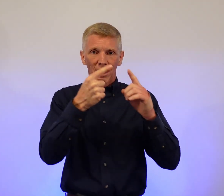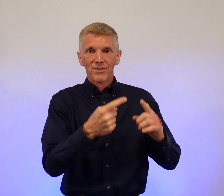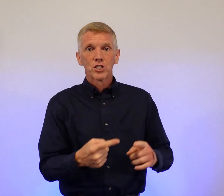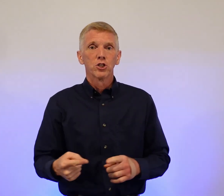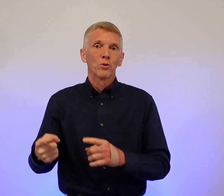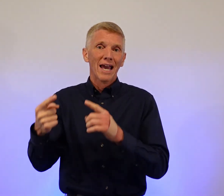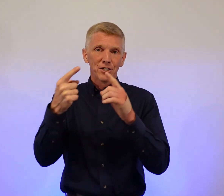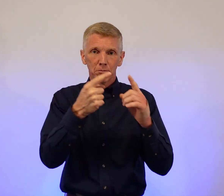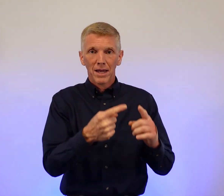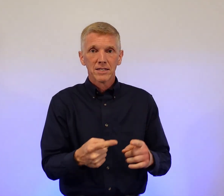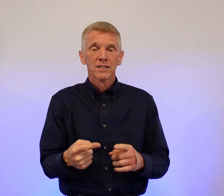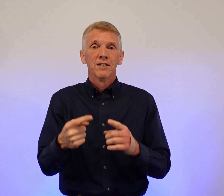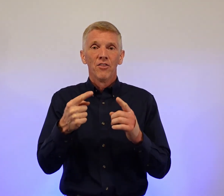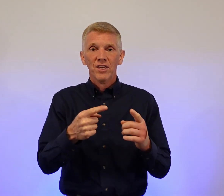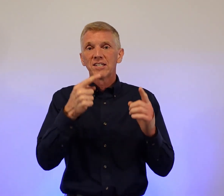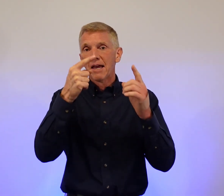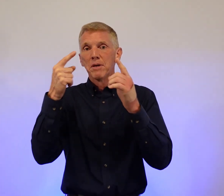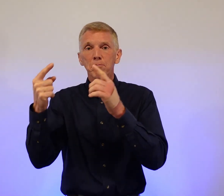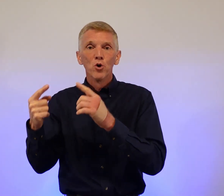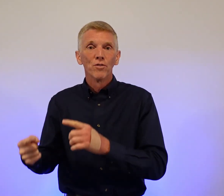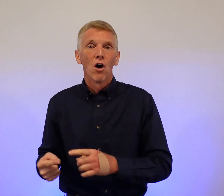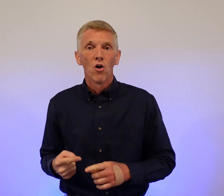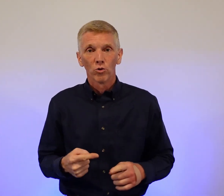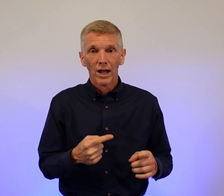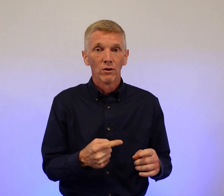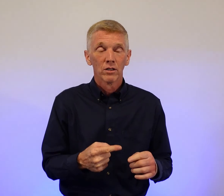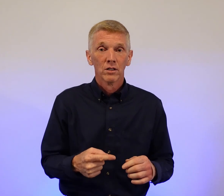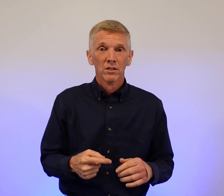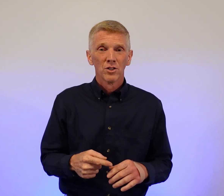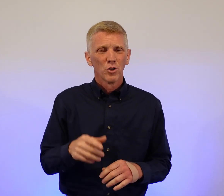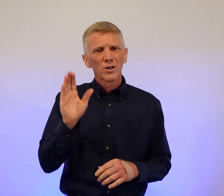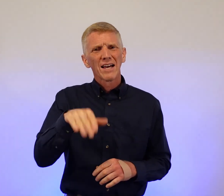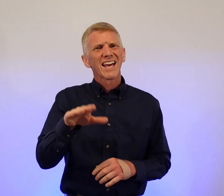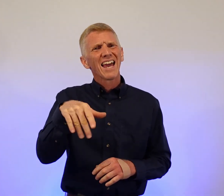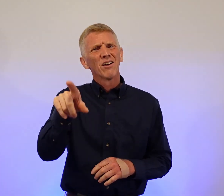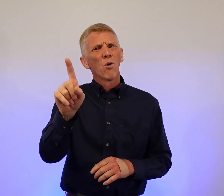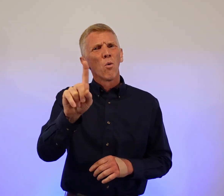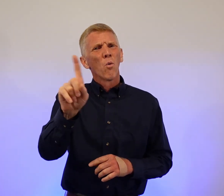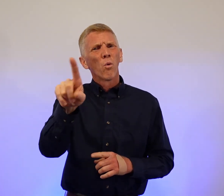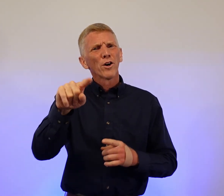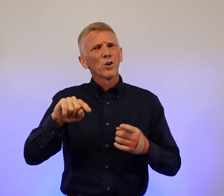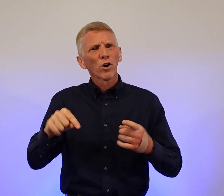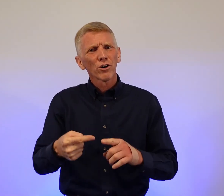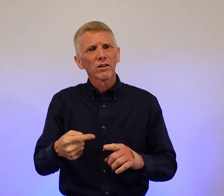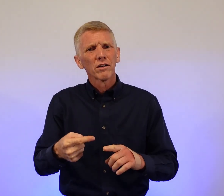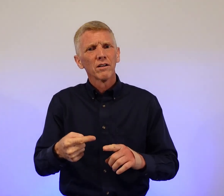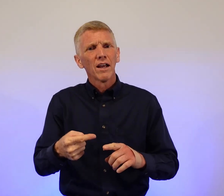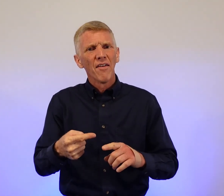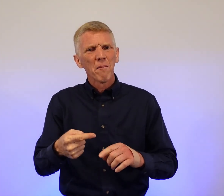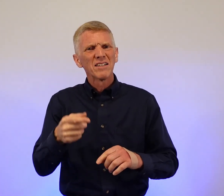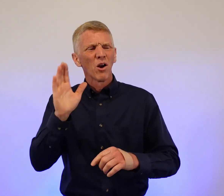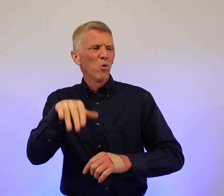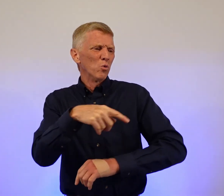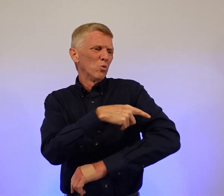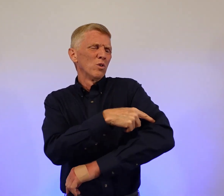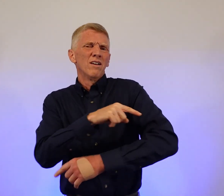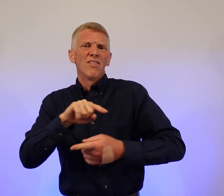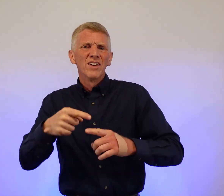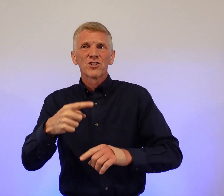This is location based. This can be moved all around. So you can ask, hey, where do you hurt? And they might say, oh, this